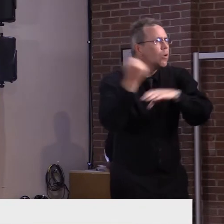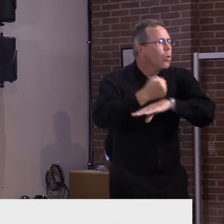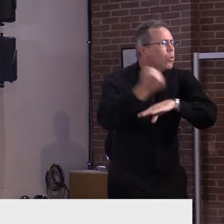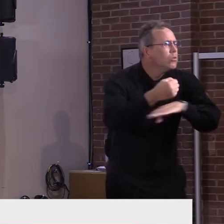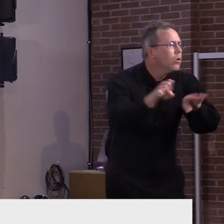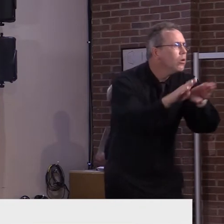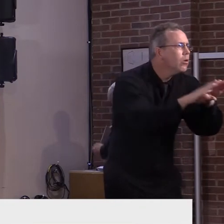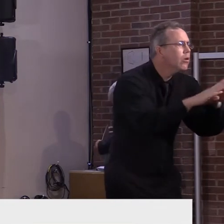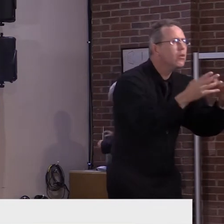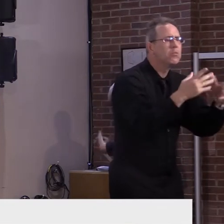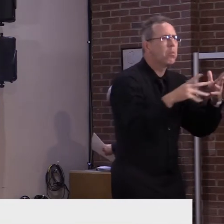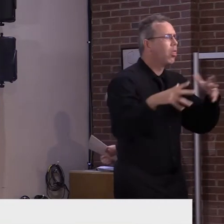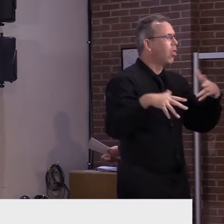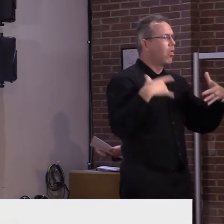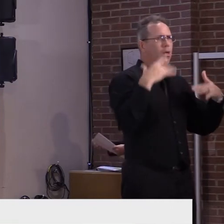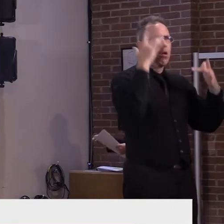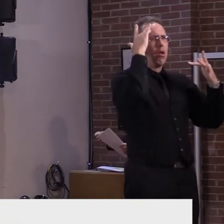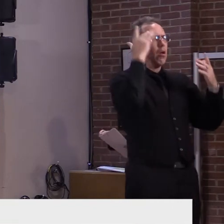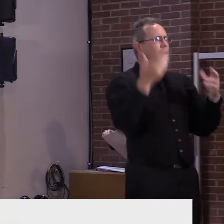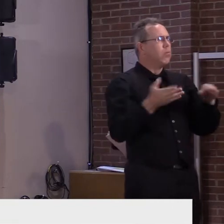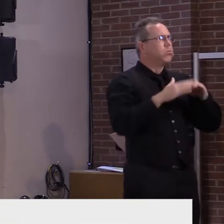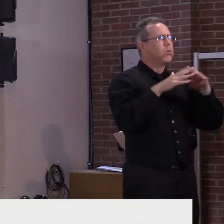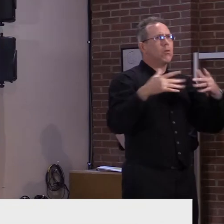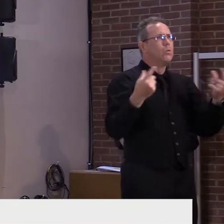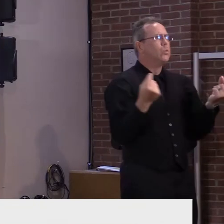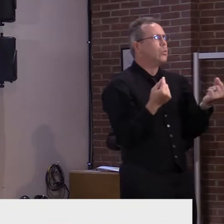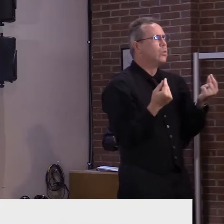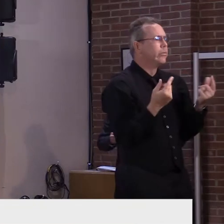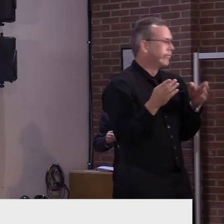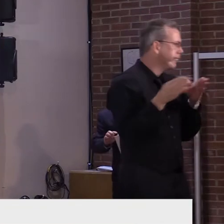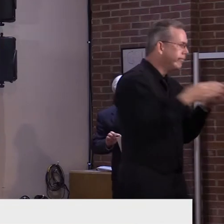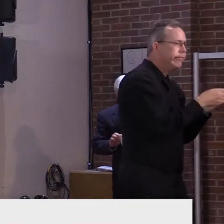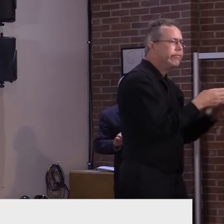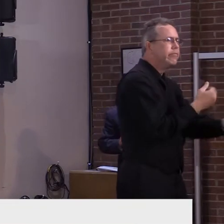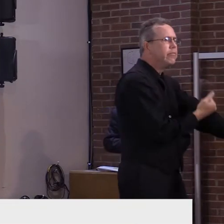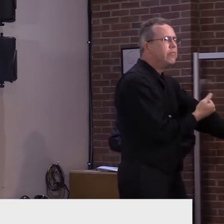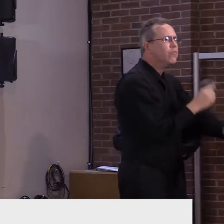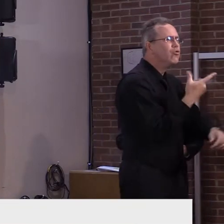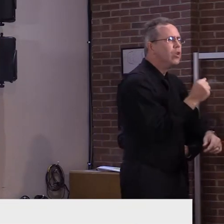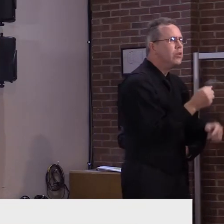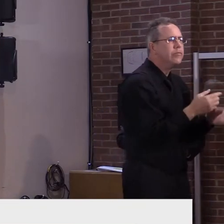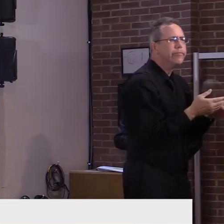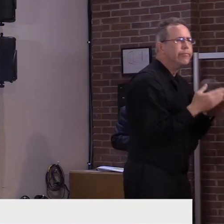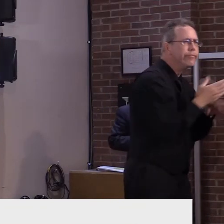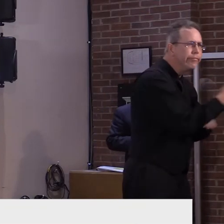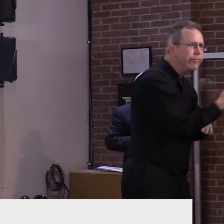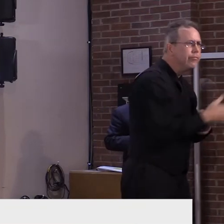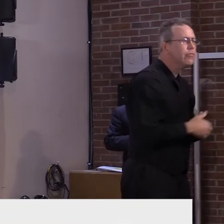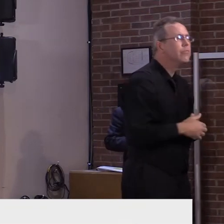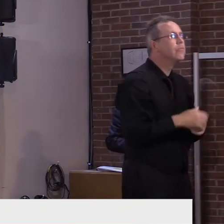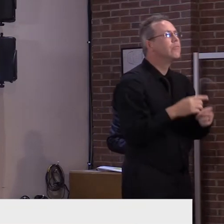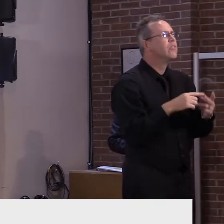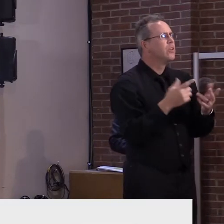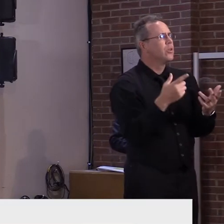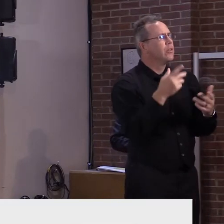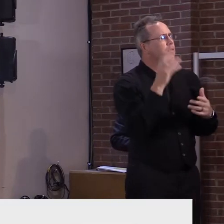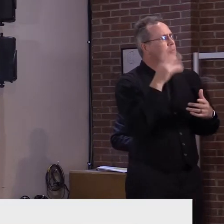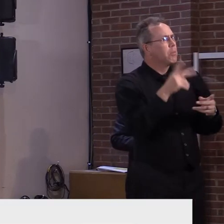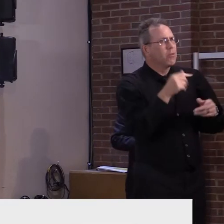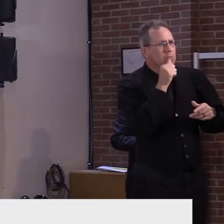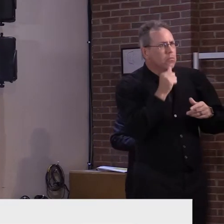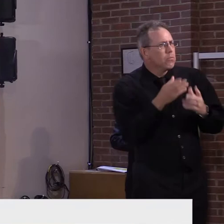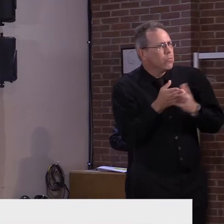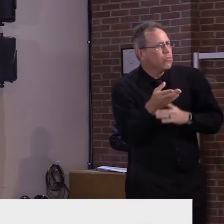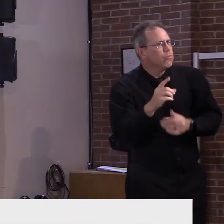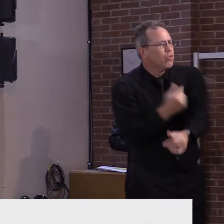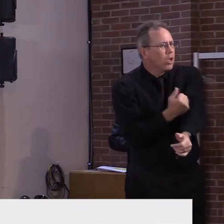people with substance use disorder have been impacted significantly. To those who suffer from addiction, I want you to